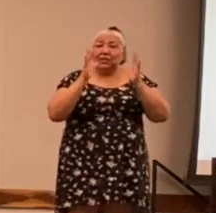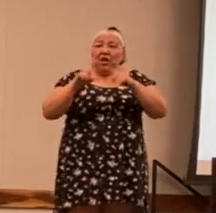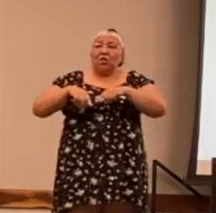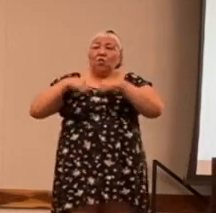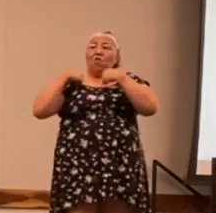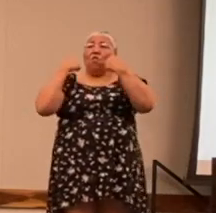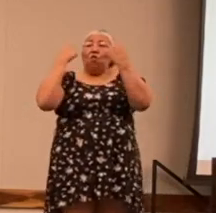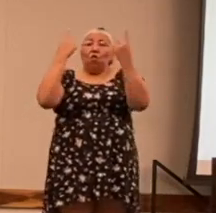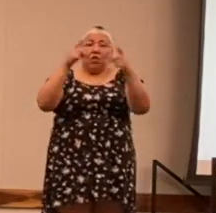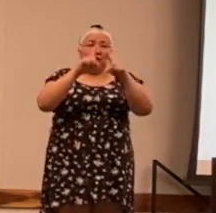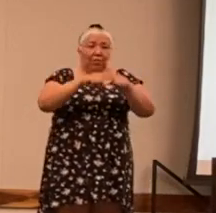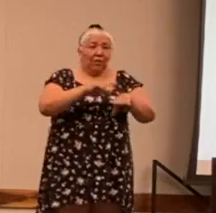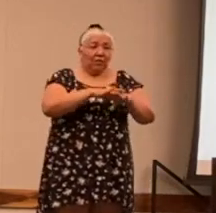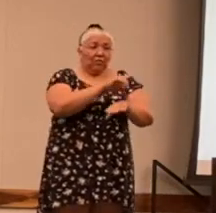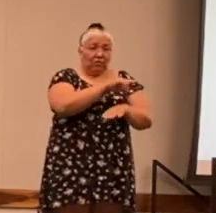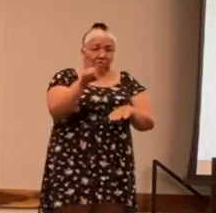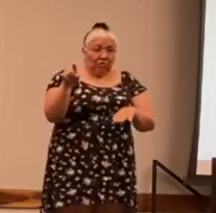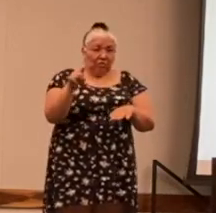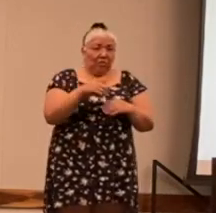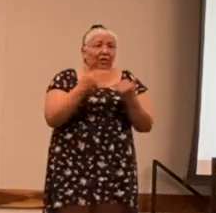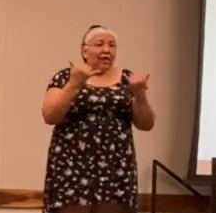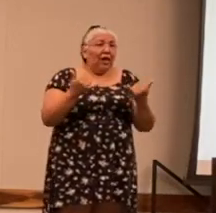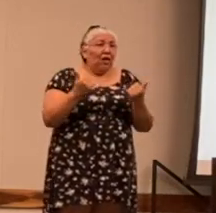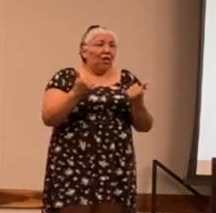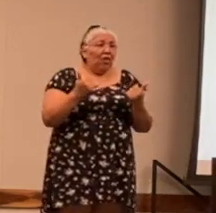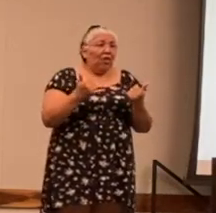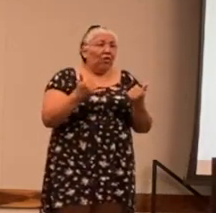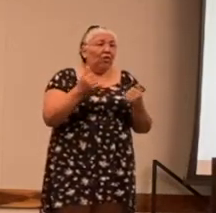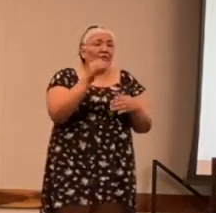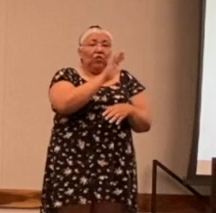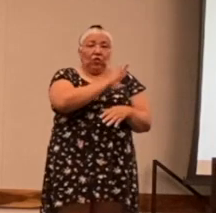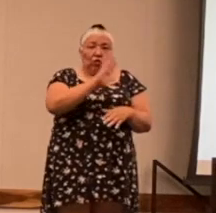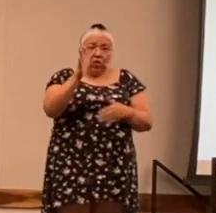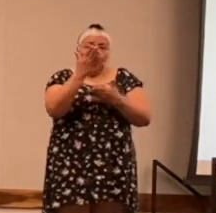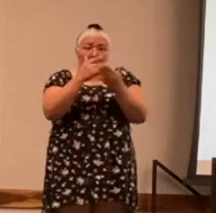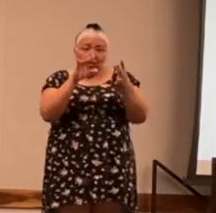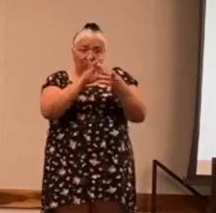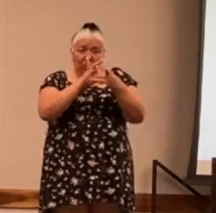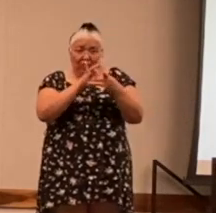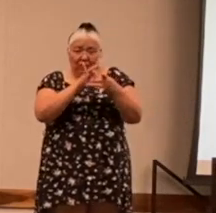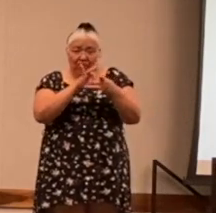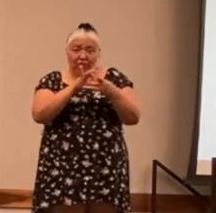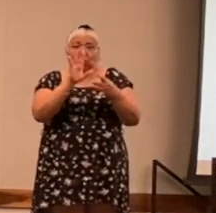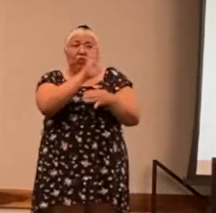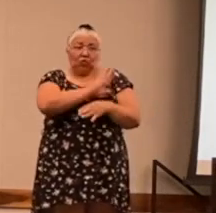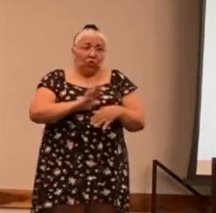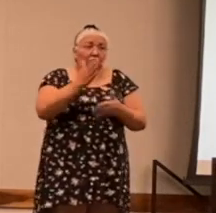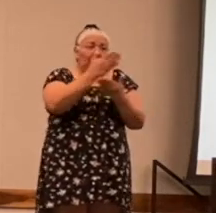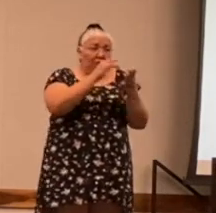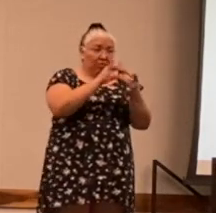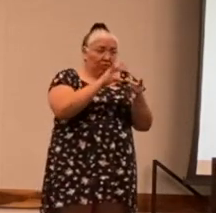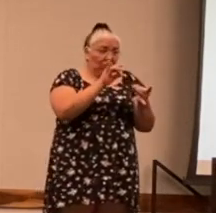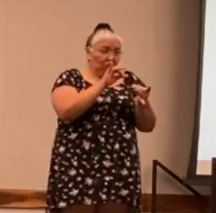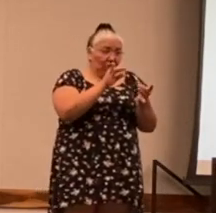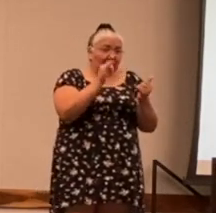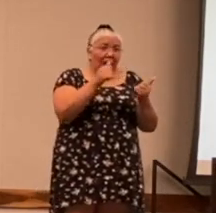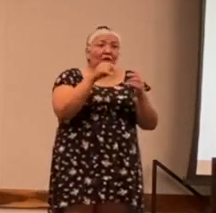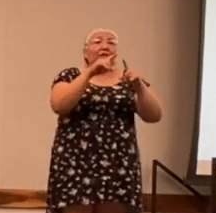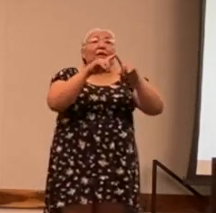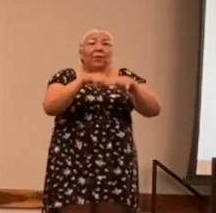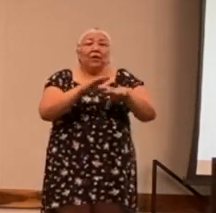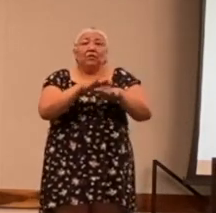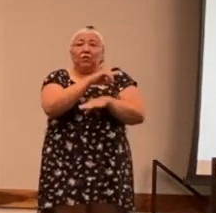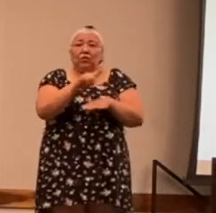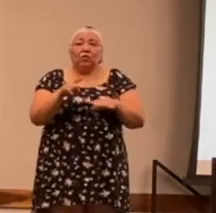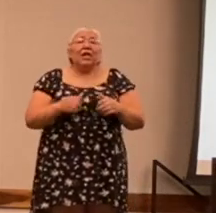it depends on you, right? So your side of the relationship, your side of the story, as far as it depends on you,